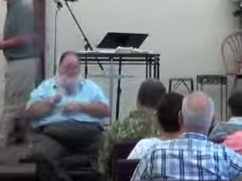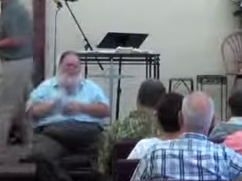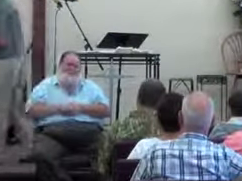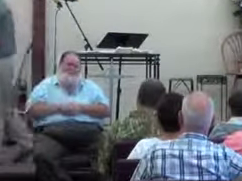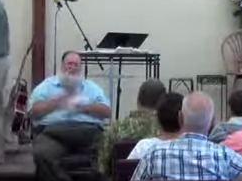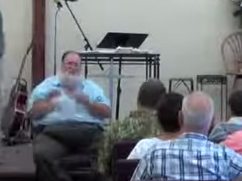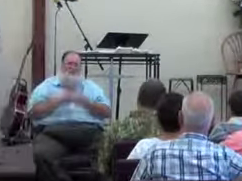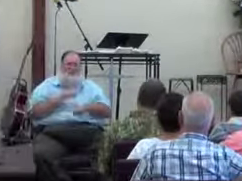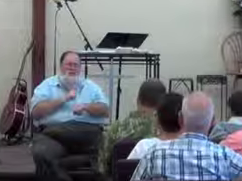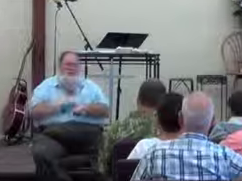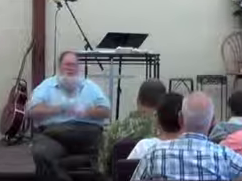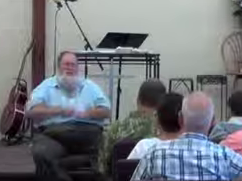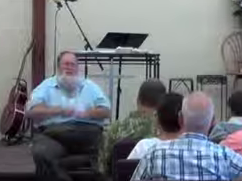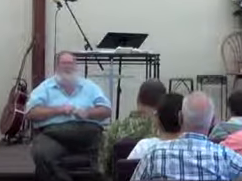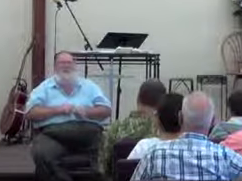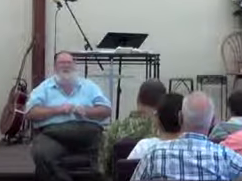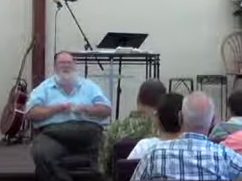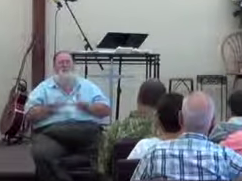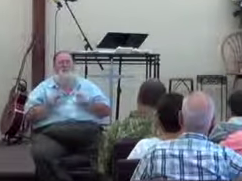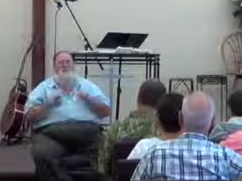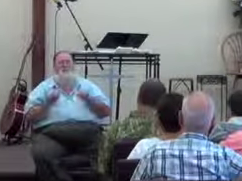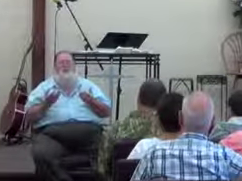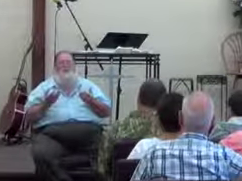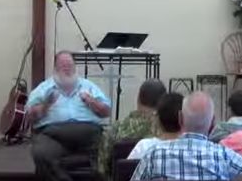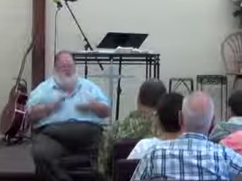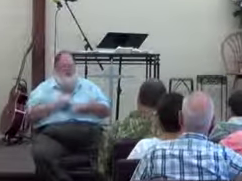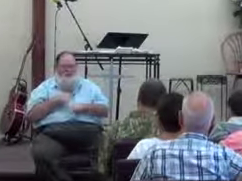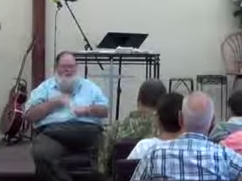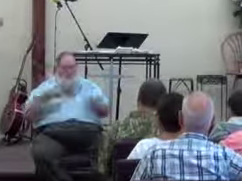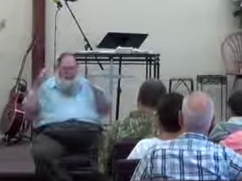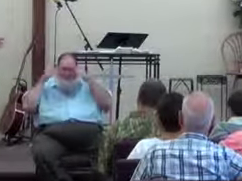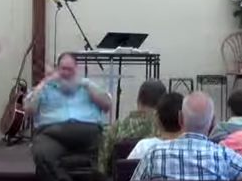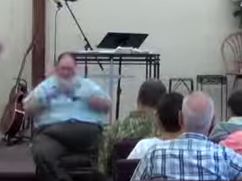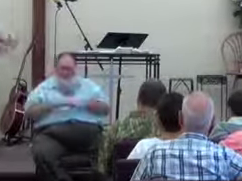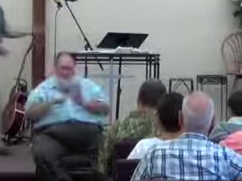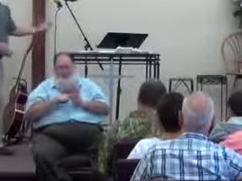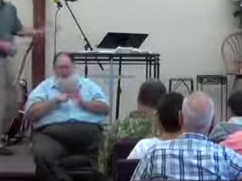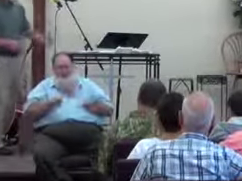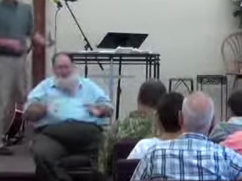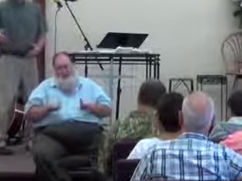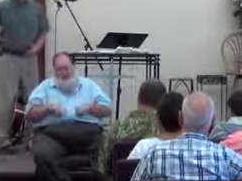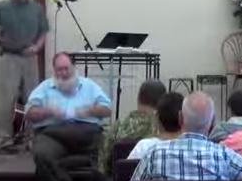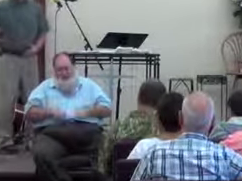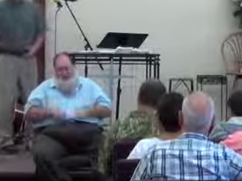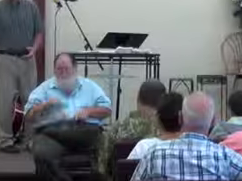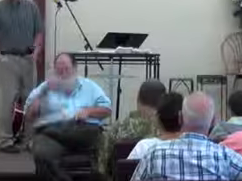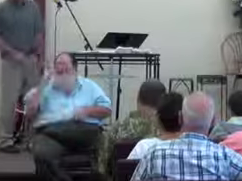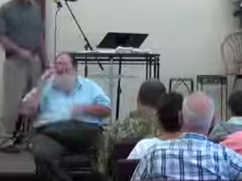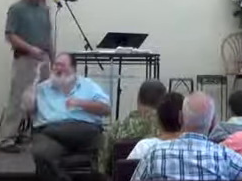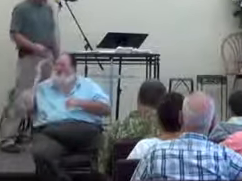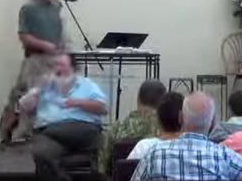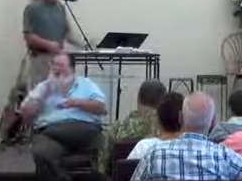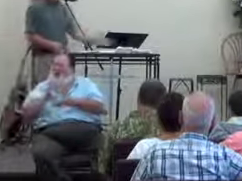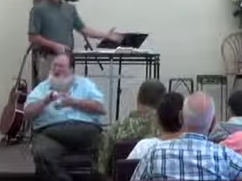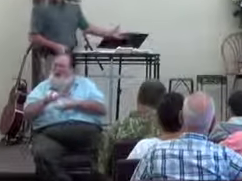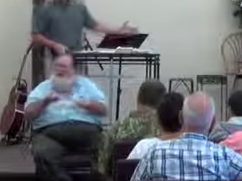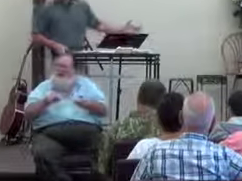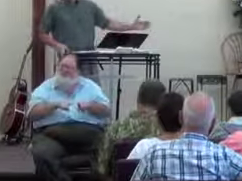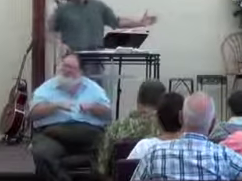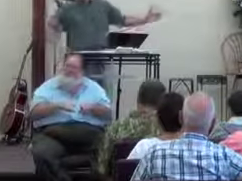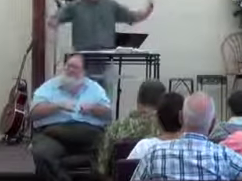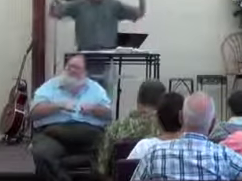on the things negative that happen in the day. God, why did this happen? Or why did that happen? Instead of God, thank